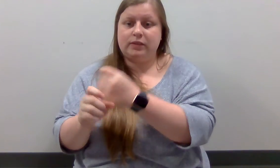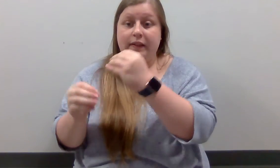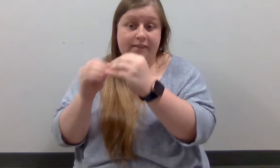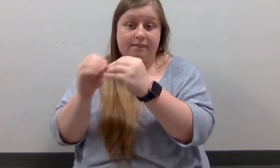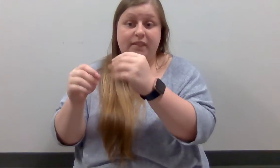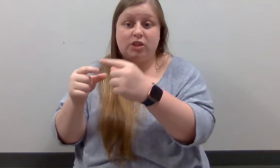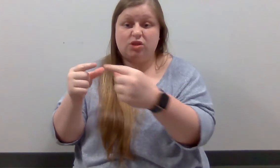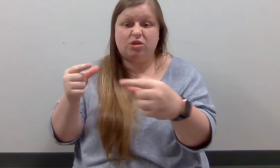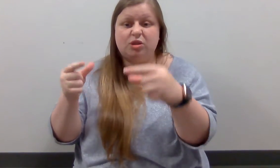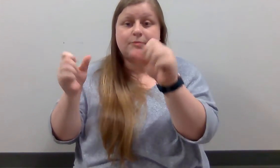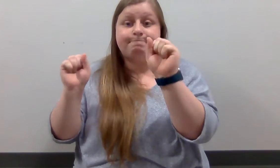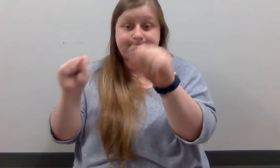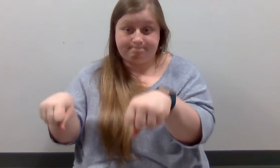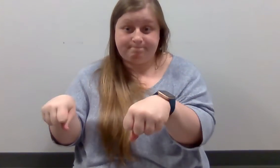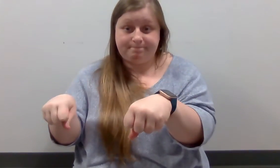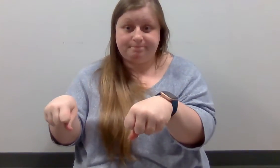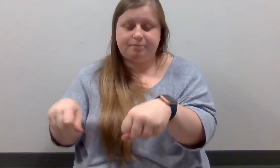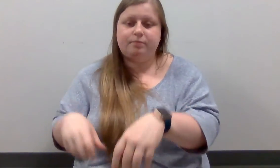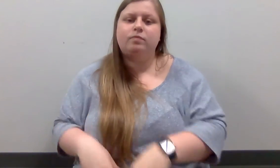of the sentence or the meaning of the sentence.